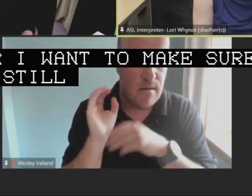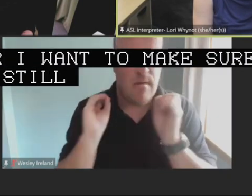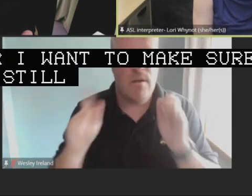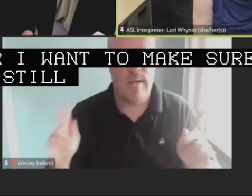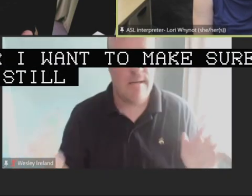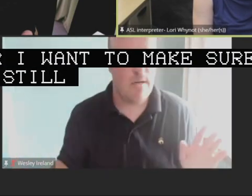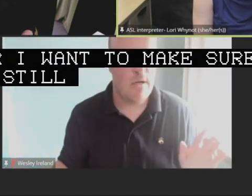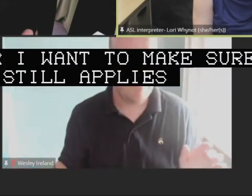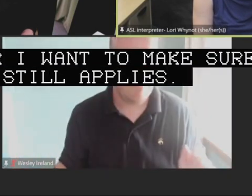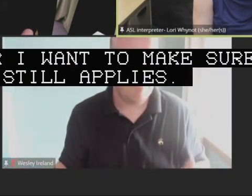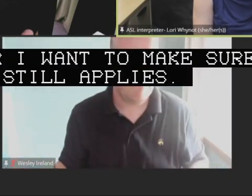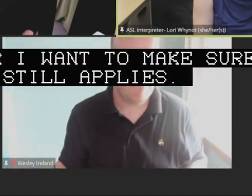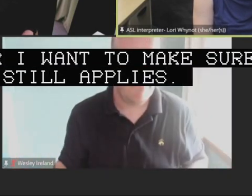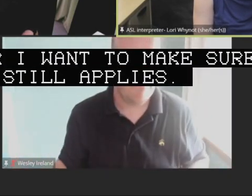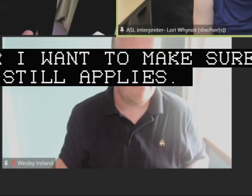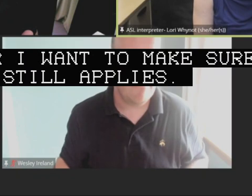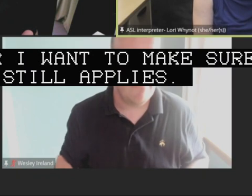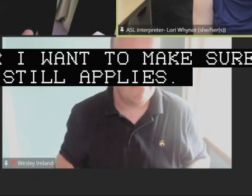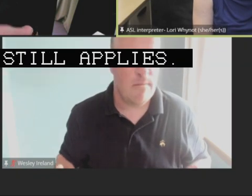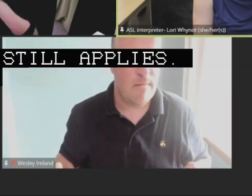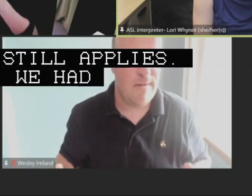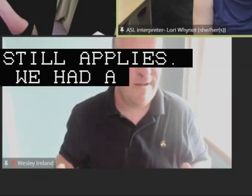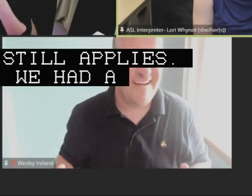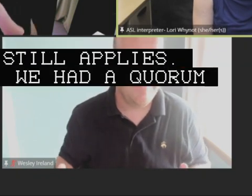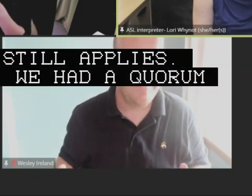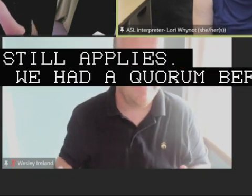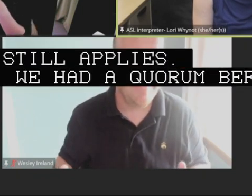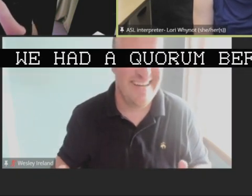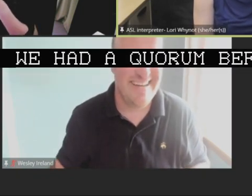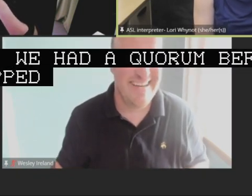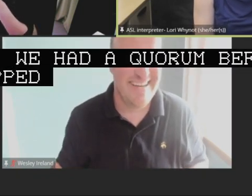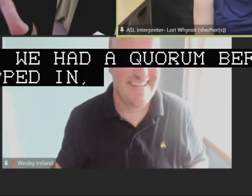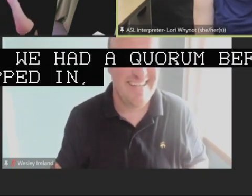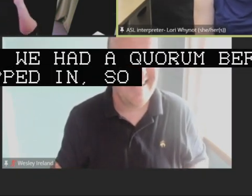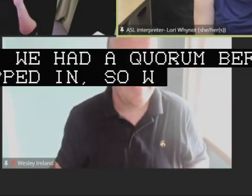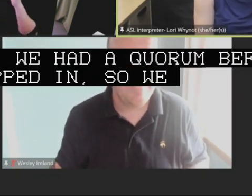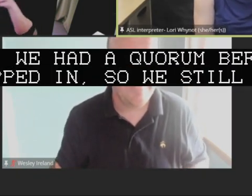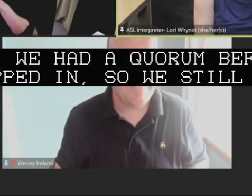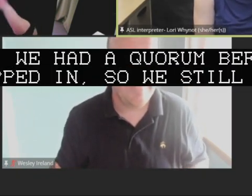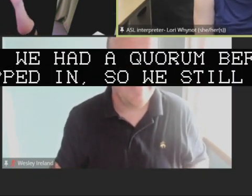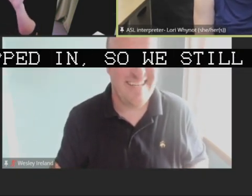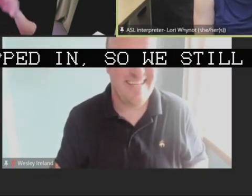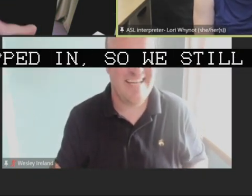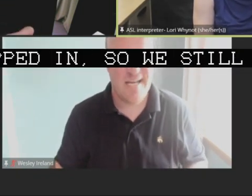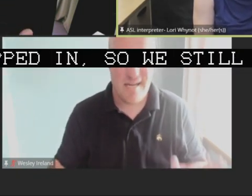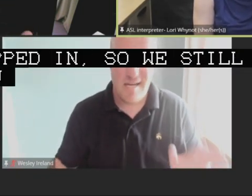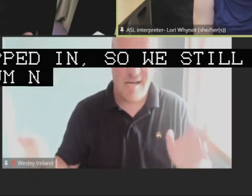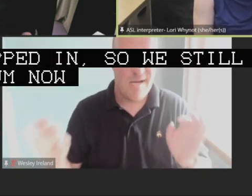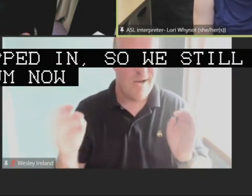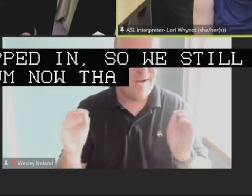before she hopped in, so we still have a quorum now that she's hopped off. Okay, all right.